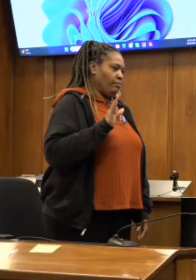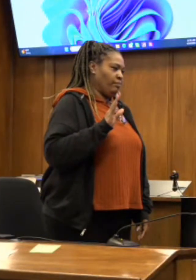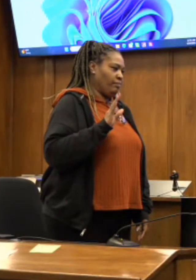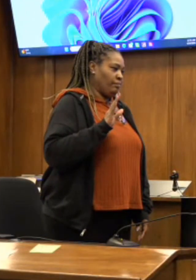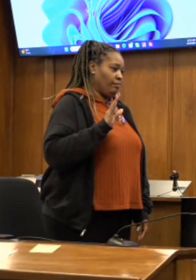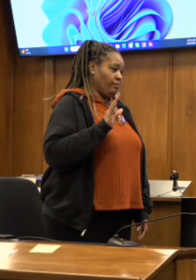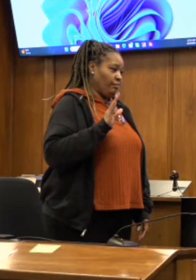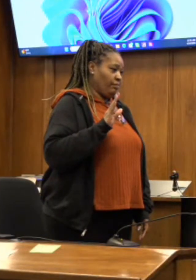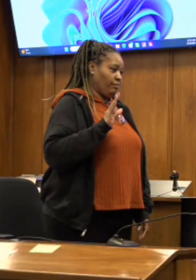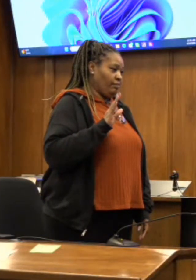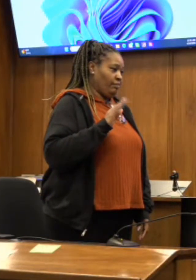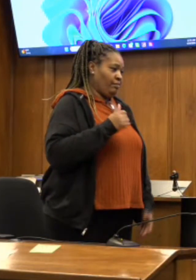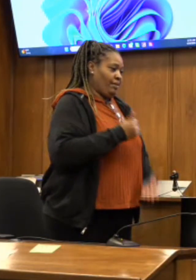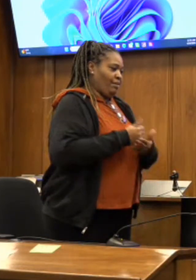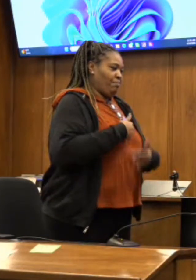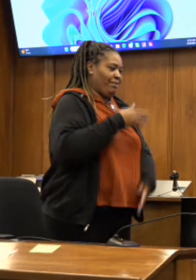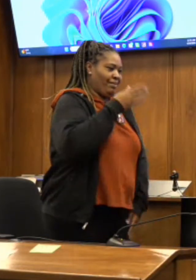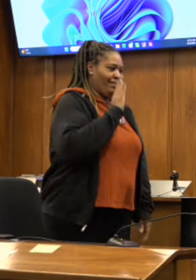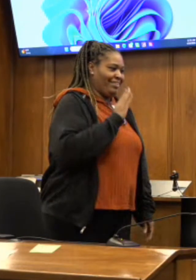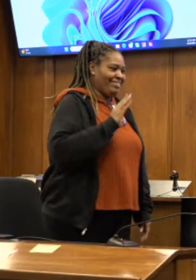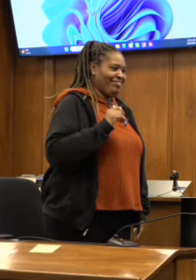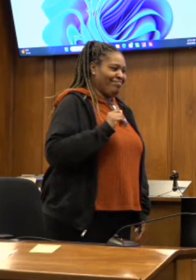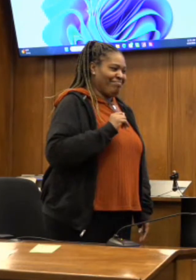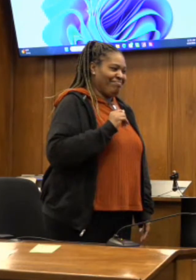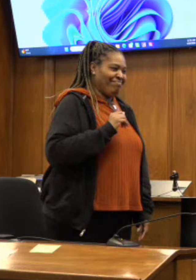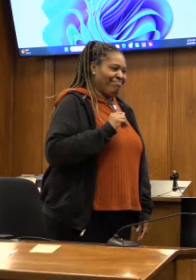so help me God. Sorry, I lost my voice. so help me God.